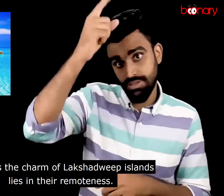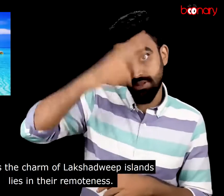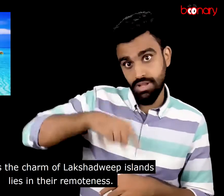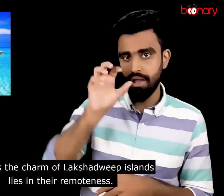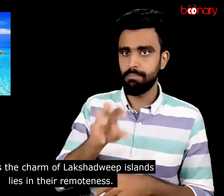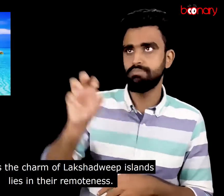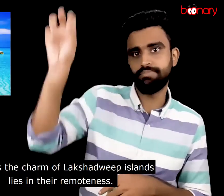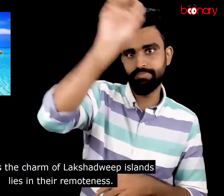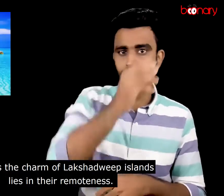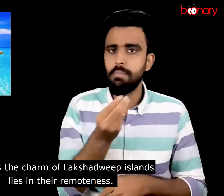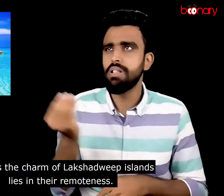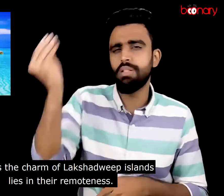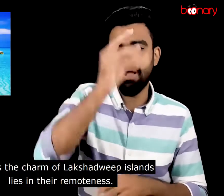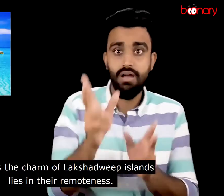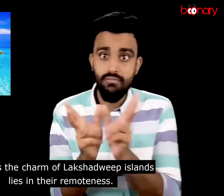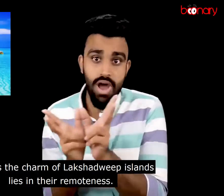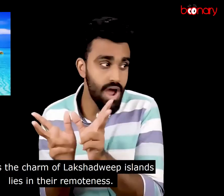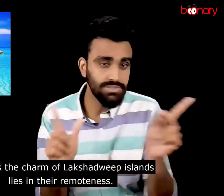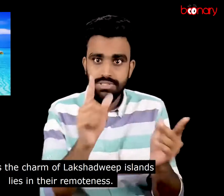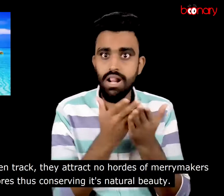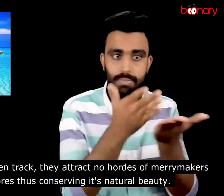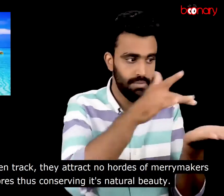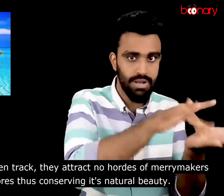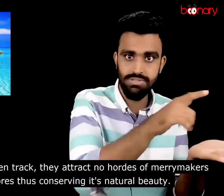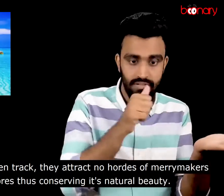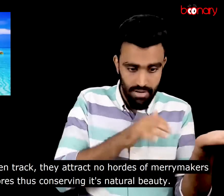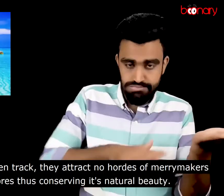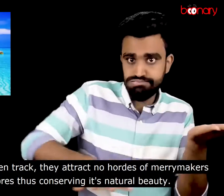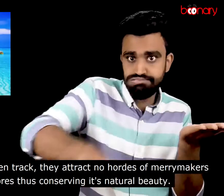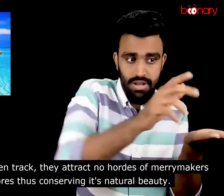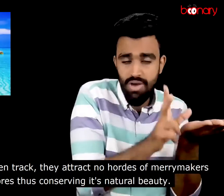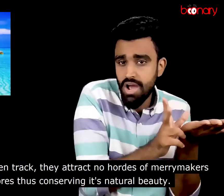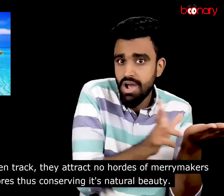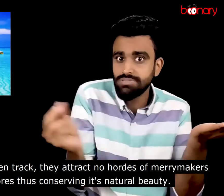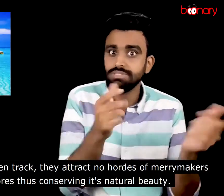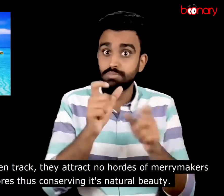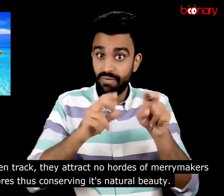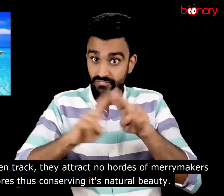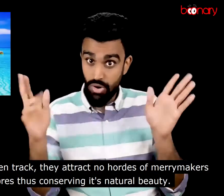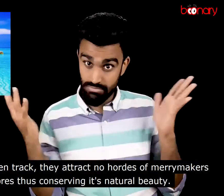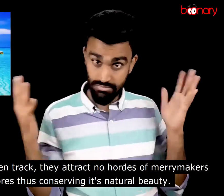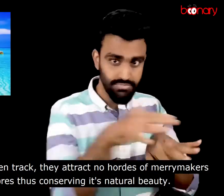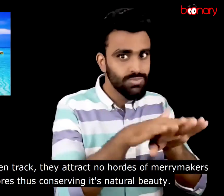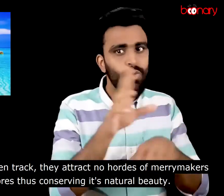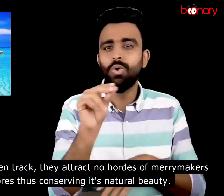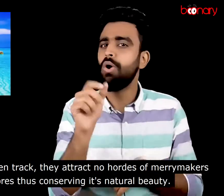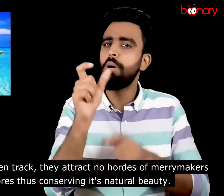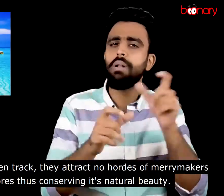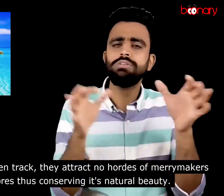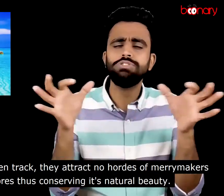lies in their remoteness. Far from the offbeaten track, they attract no hordes